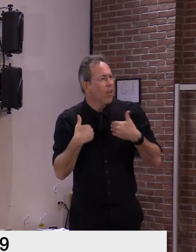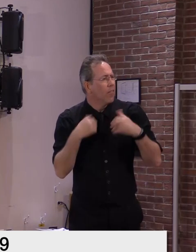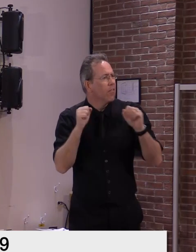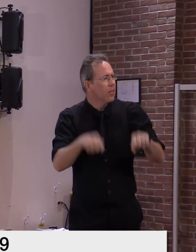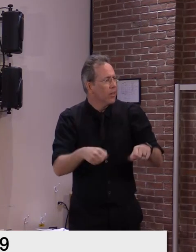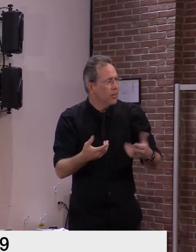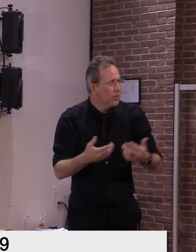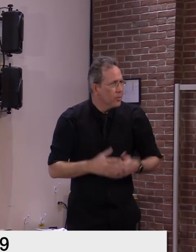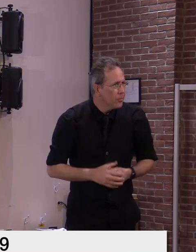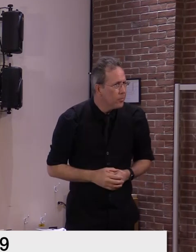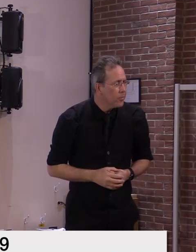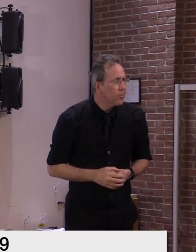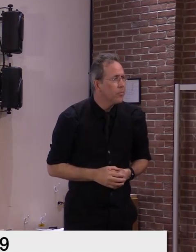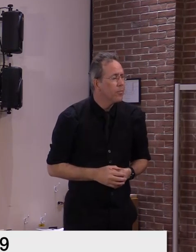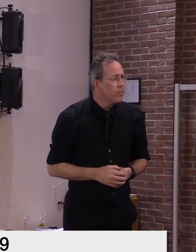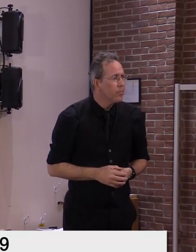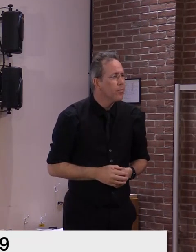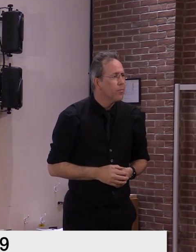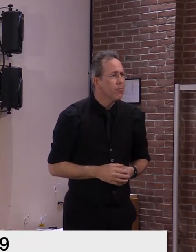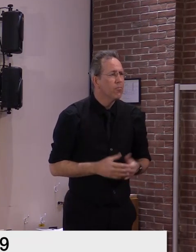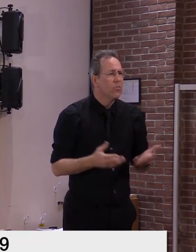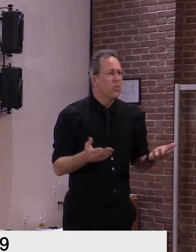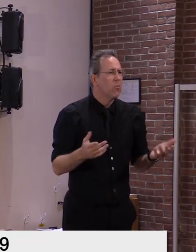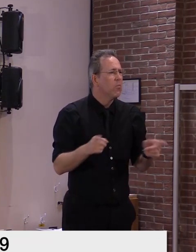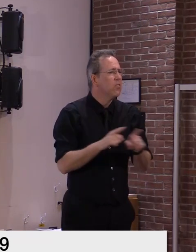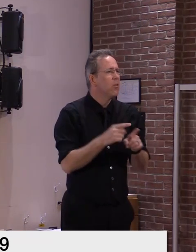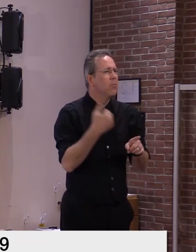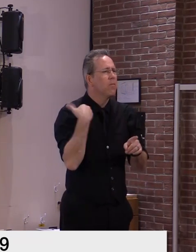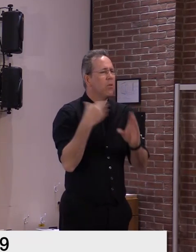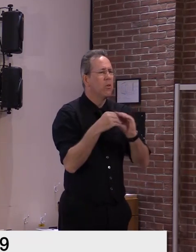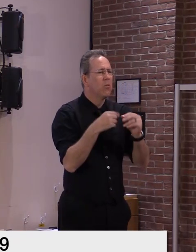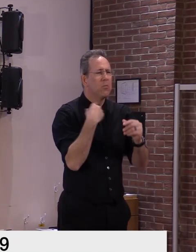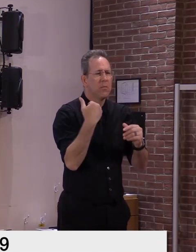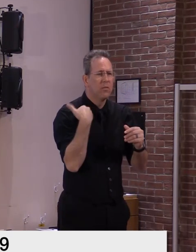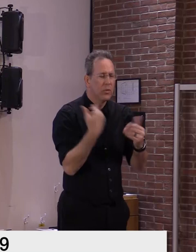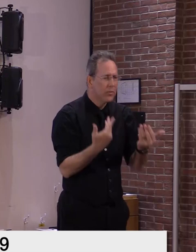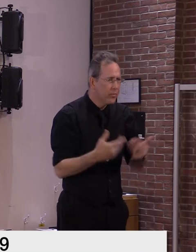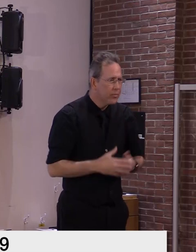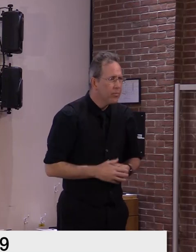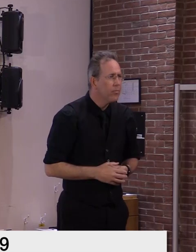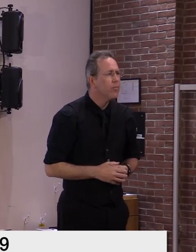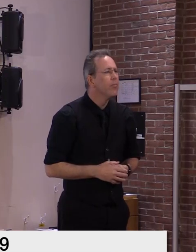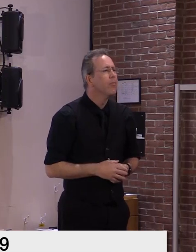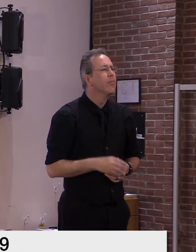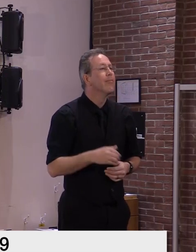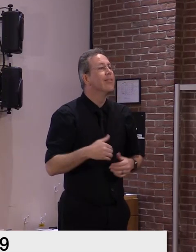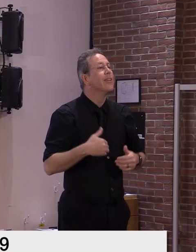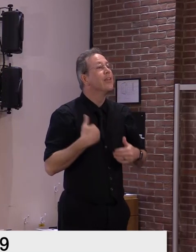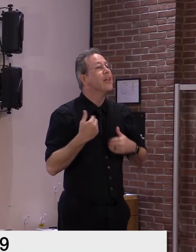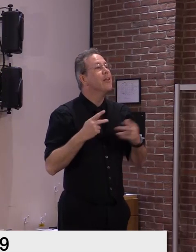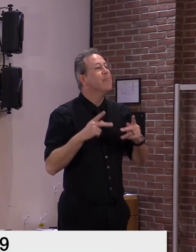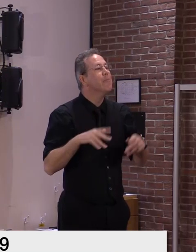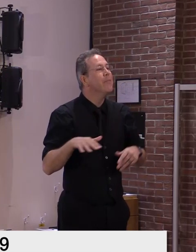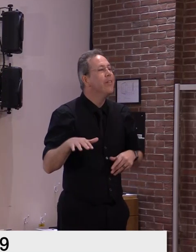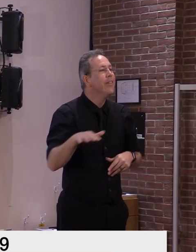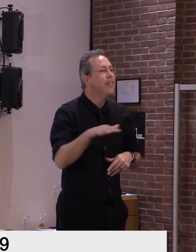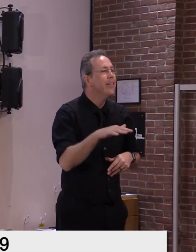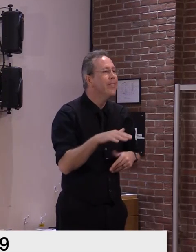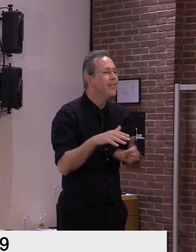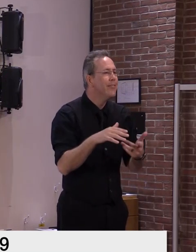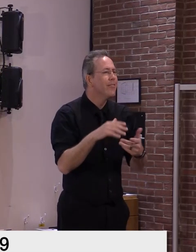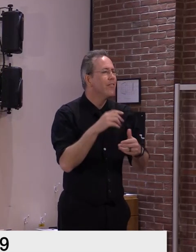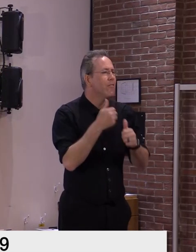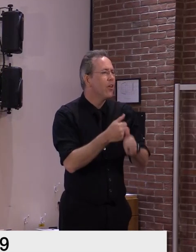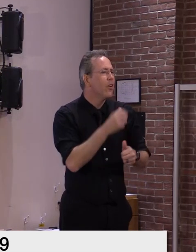out there right now. And as we said, as I just said, the younger age groups are being much